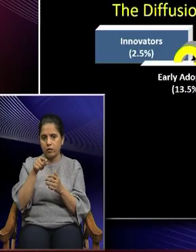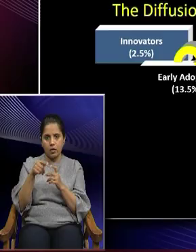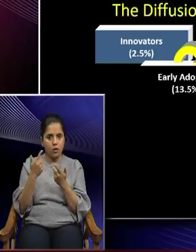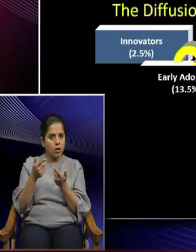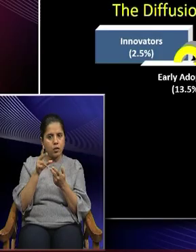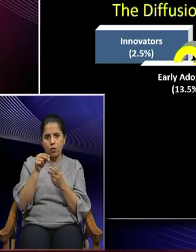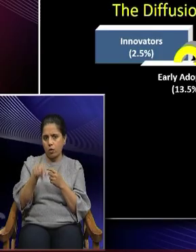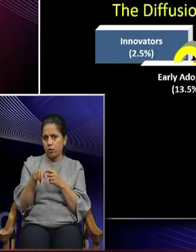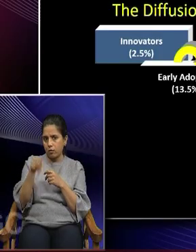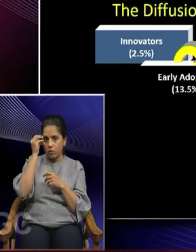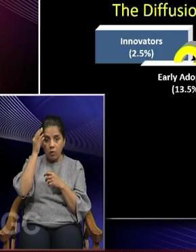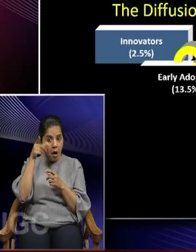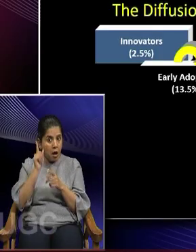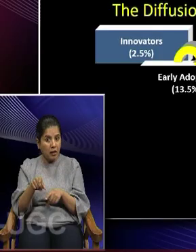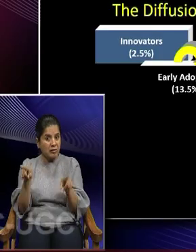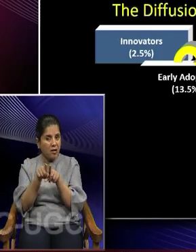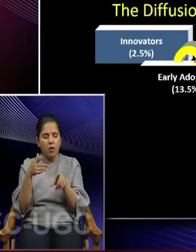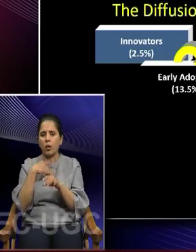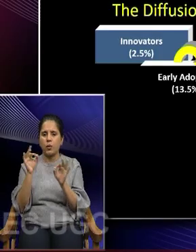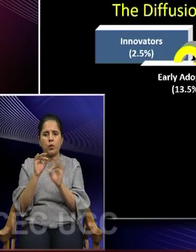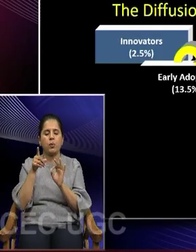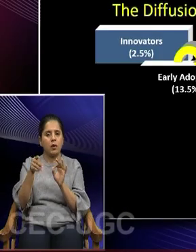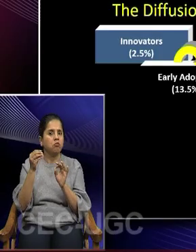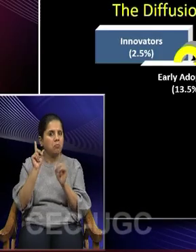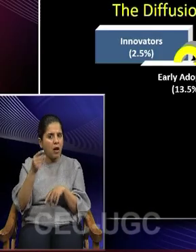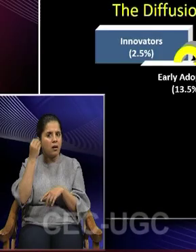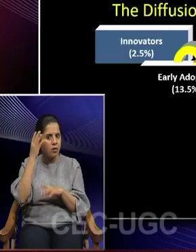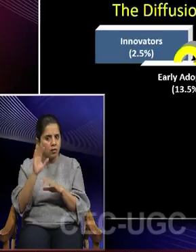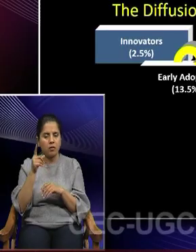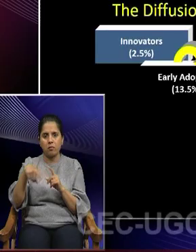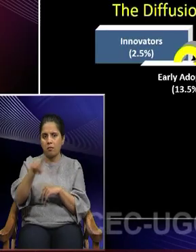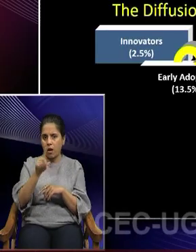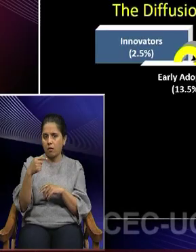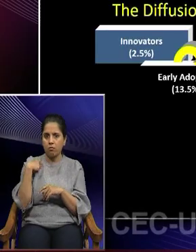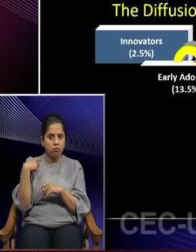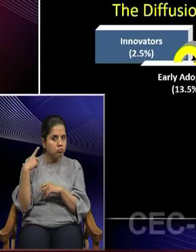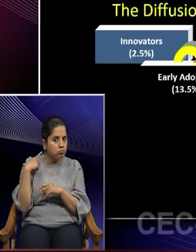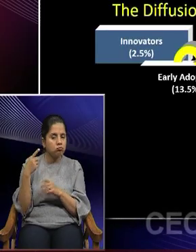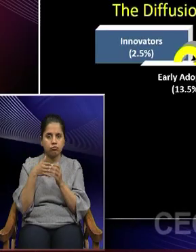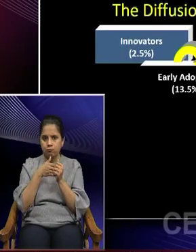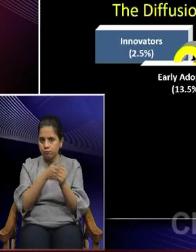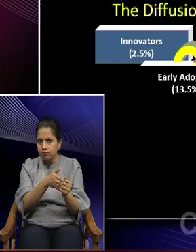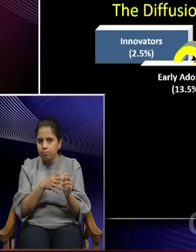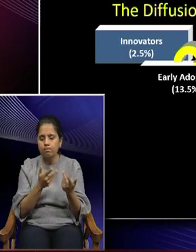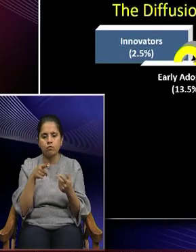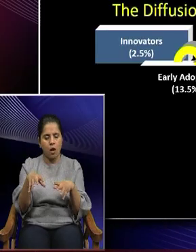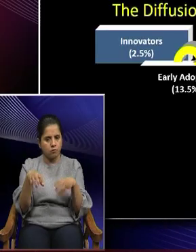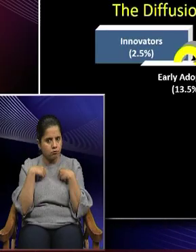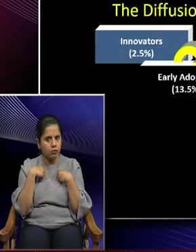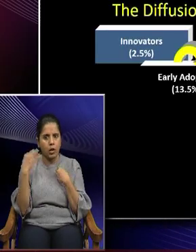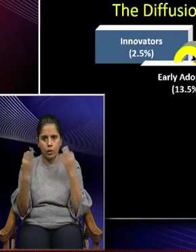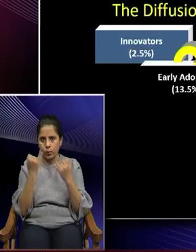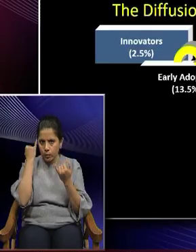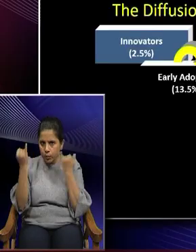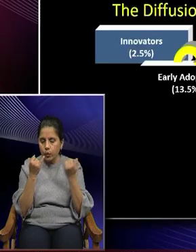that innovative as innovators are, but somehow they take lead in adopting the innovations.